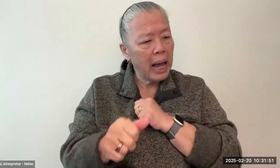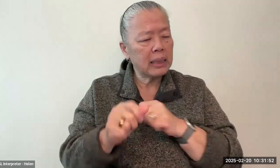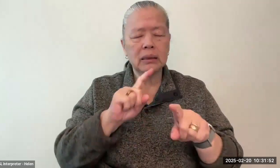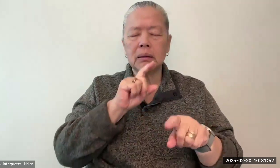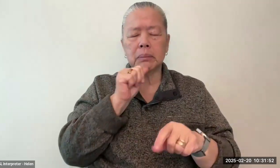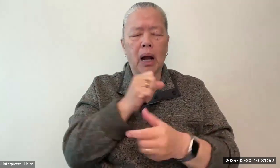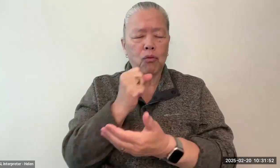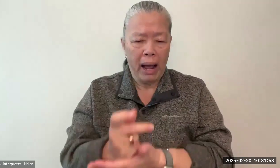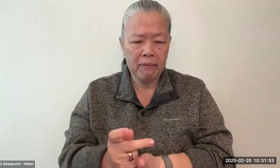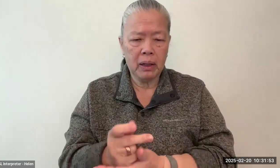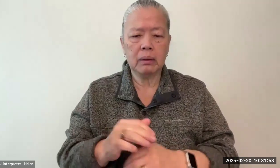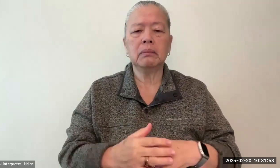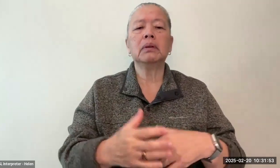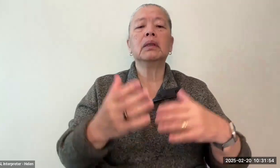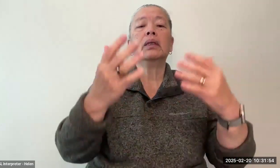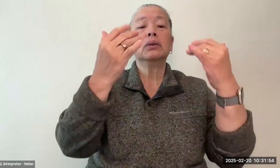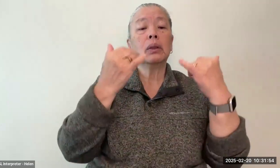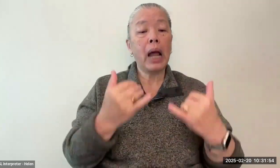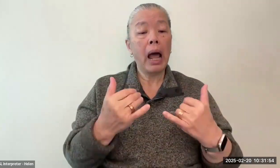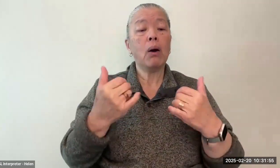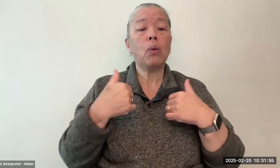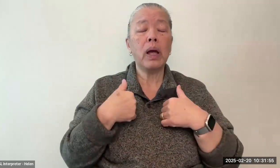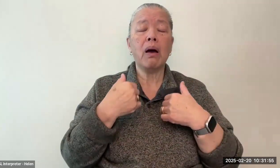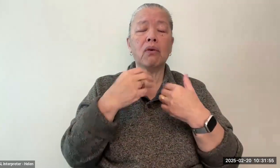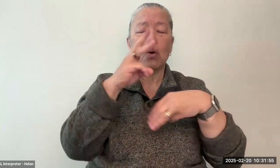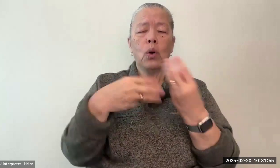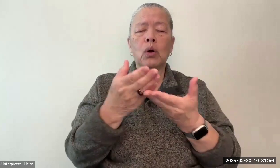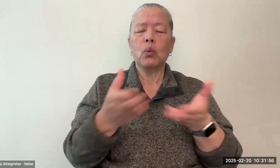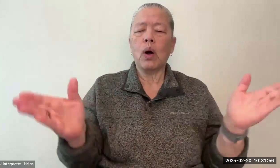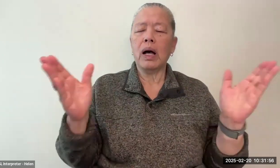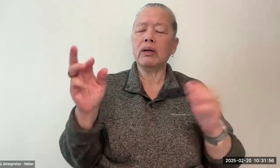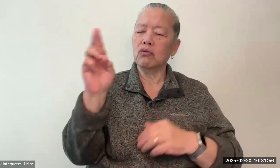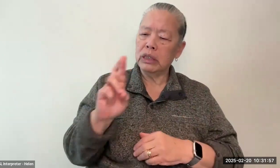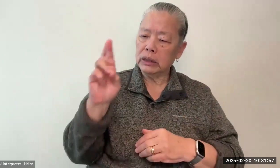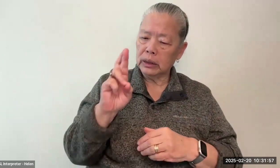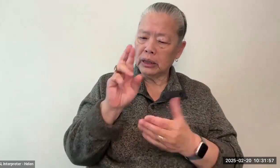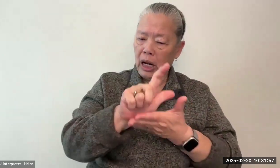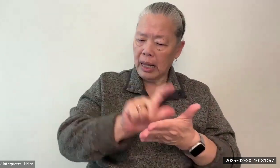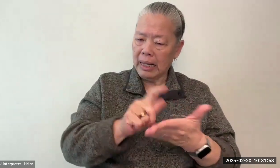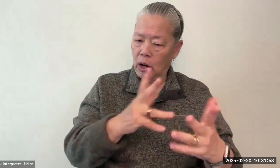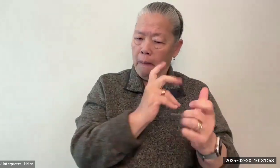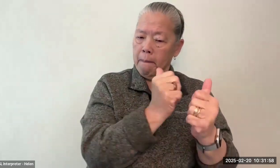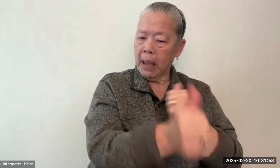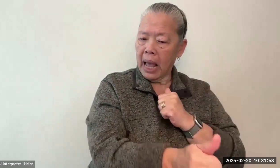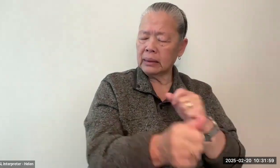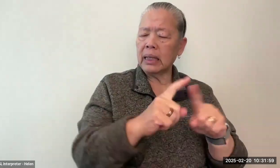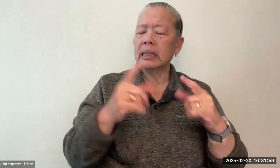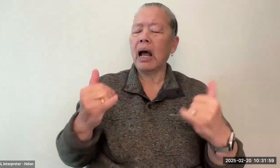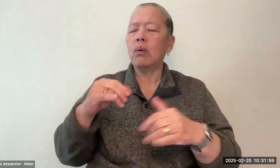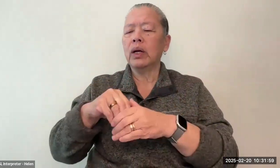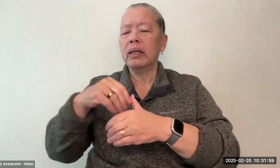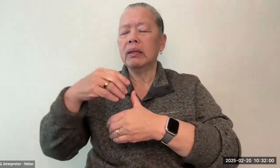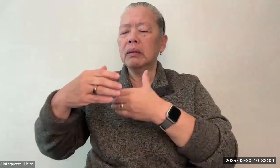of regionalization, where worldwide regionalization legislation has passed and now is in the ratification